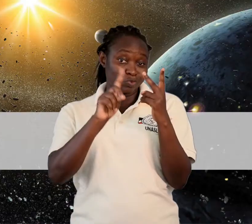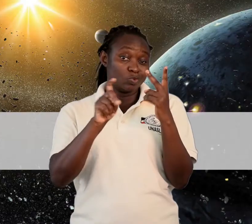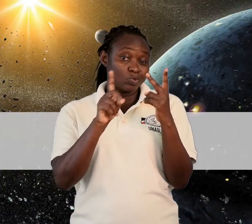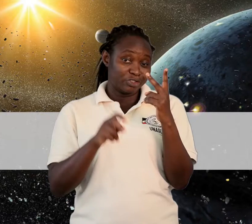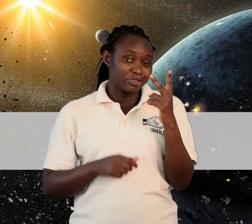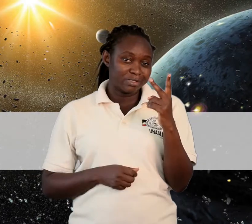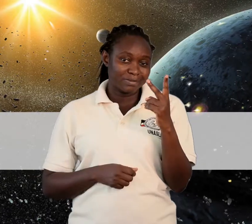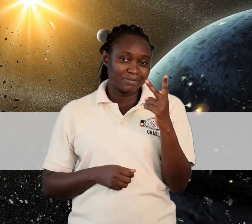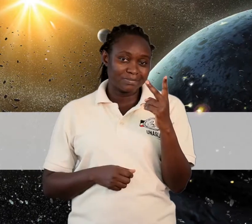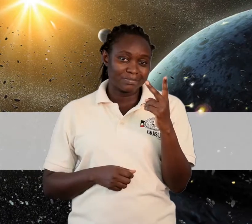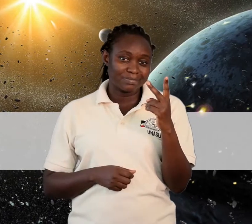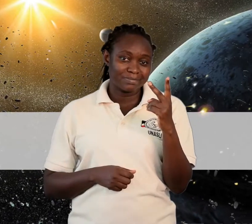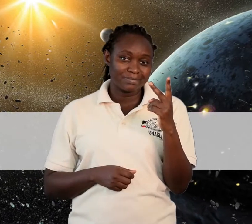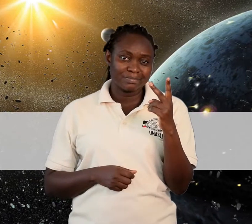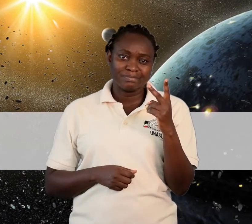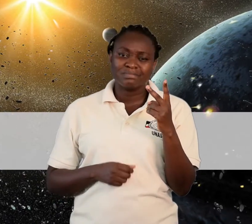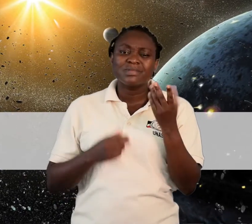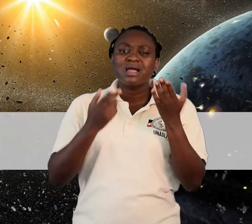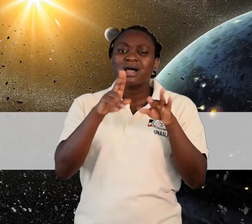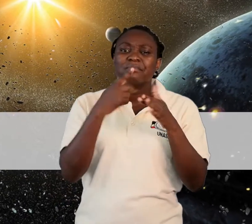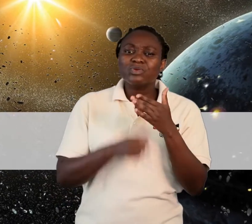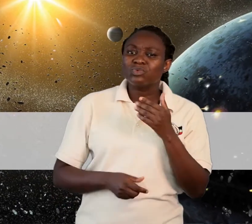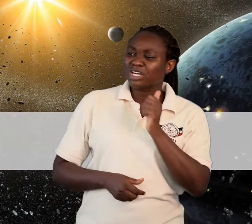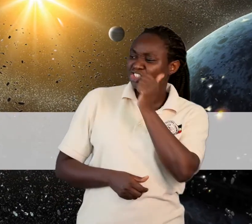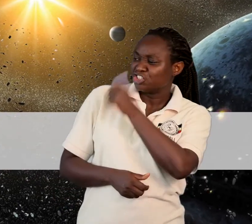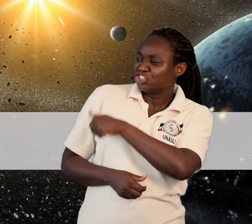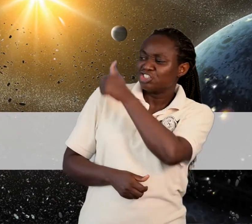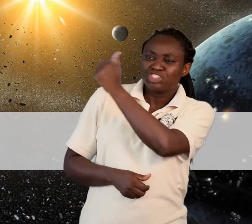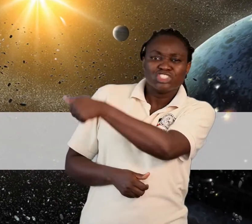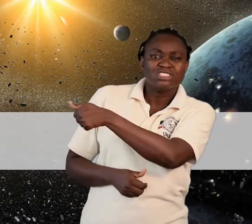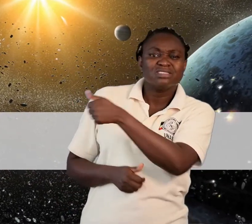What is happening in each picture?